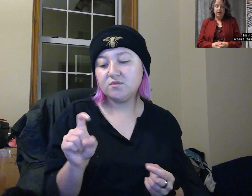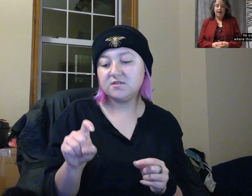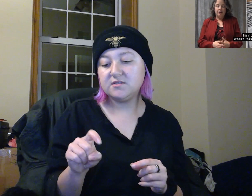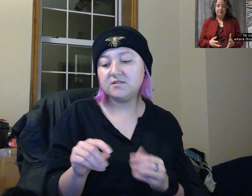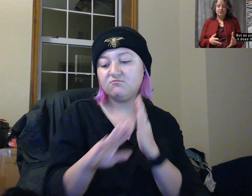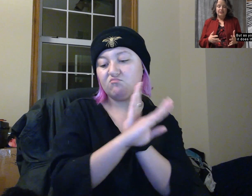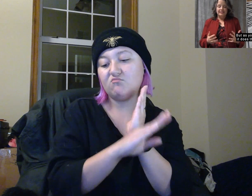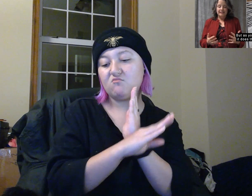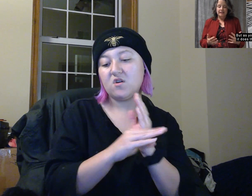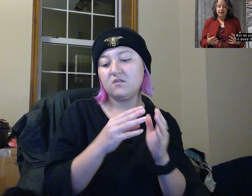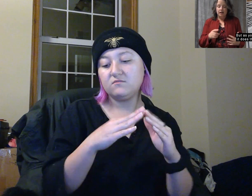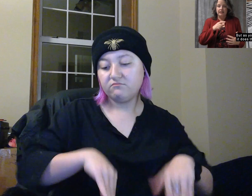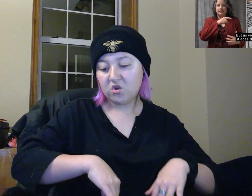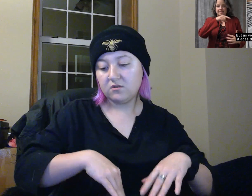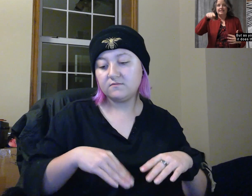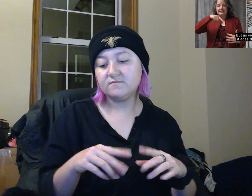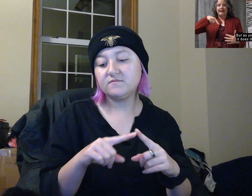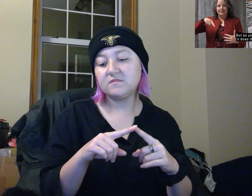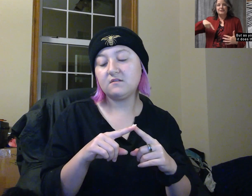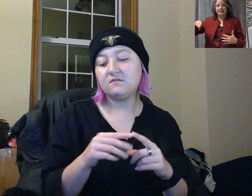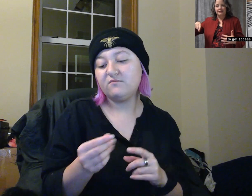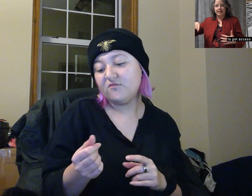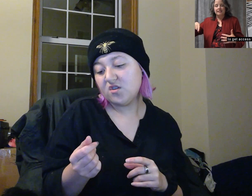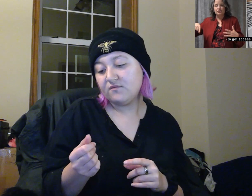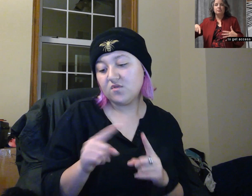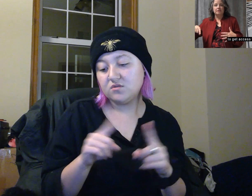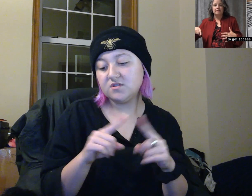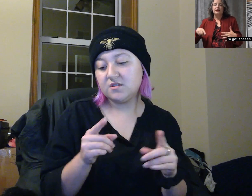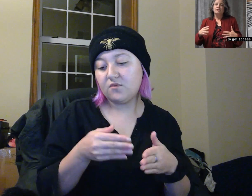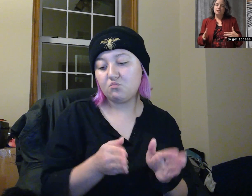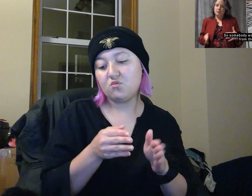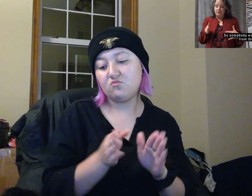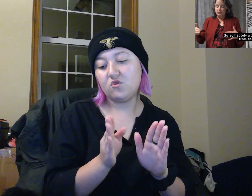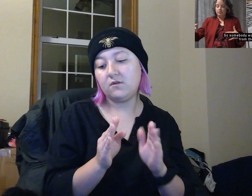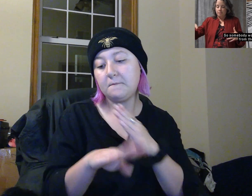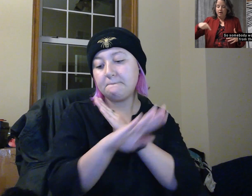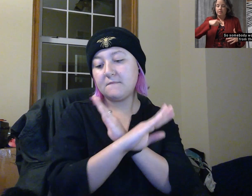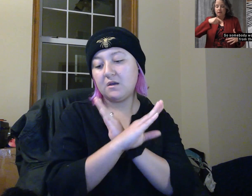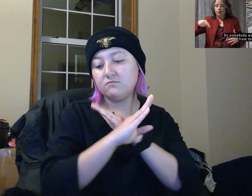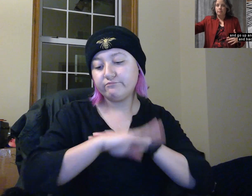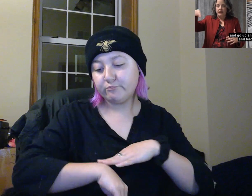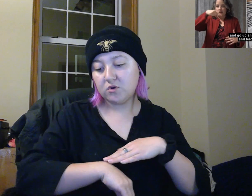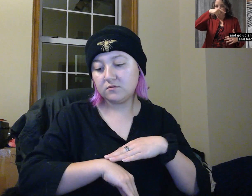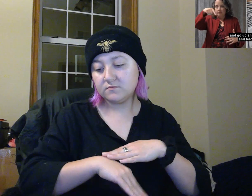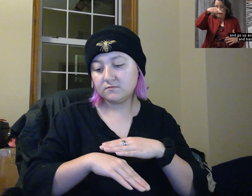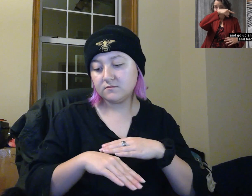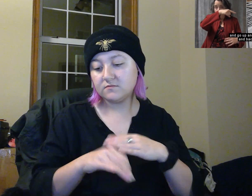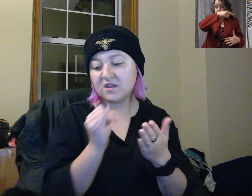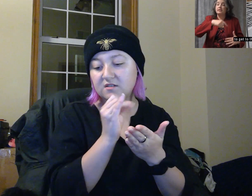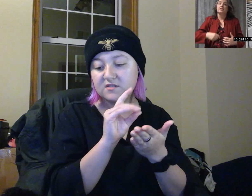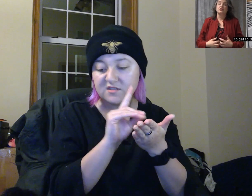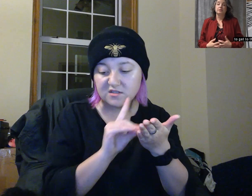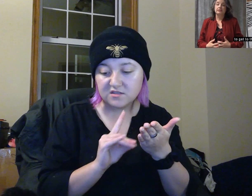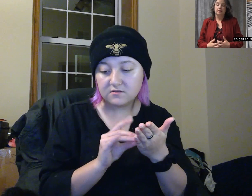taken, but as you can see, it does this zigzag to get access to the building. So somebody would have to enter from the bottom and go up and back and up and back and